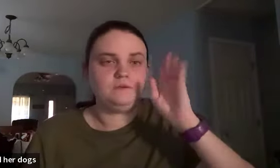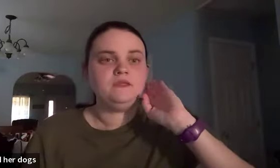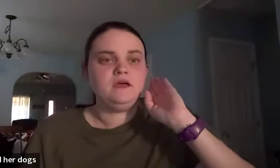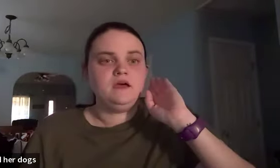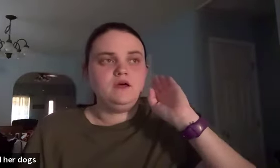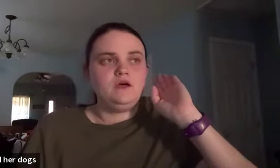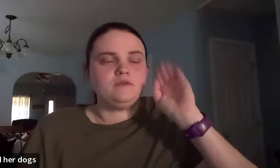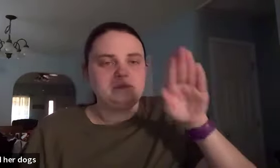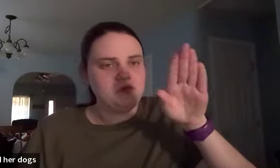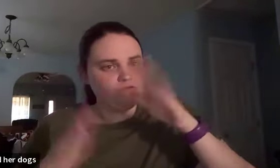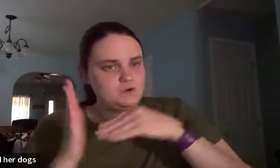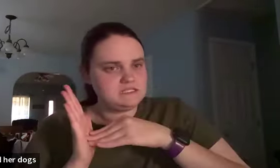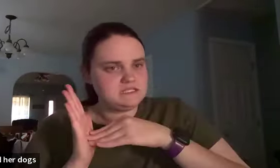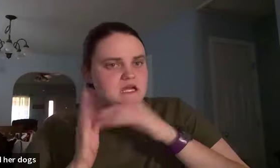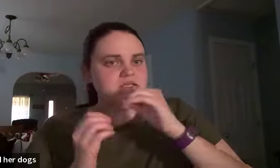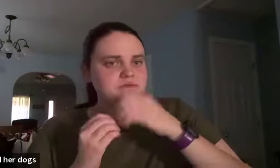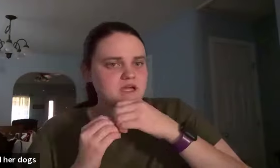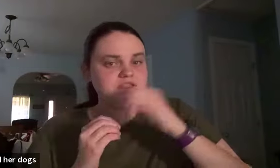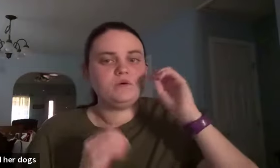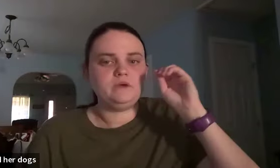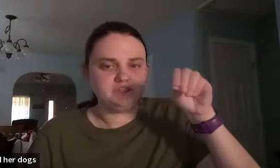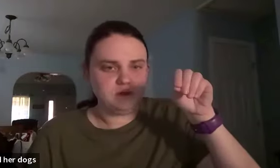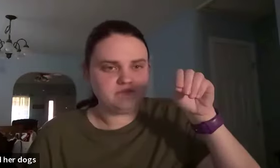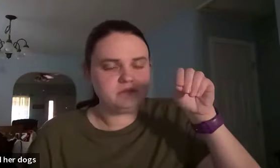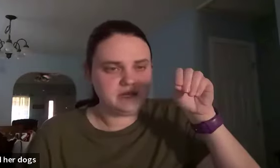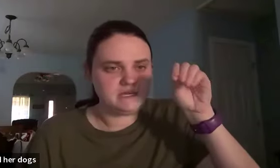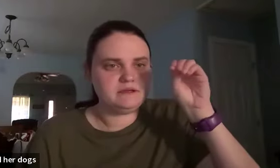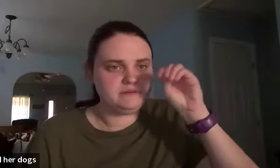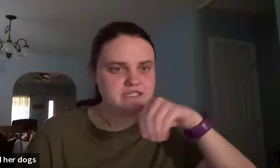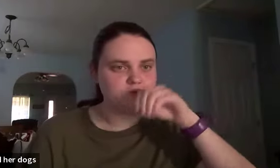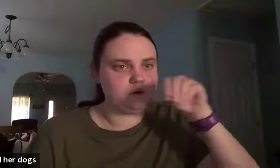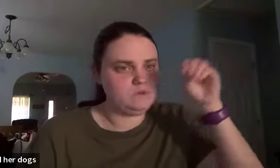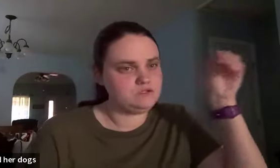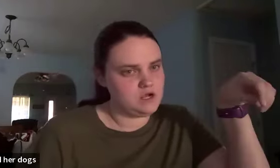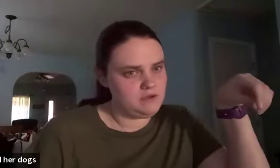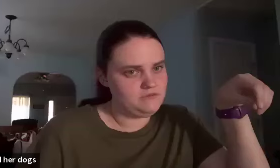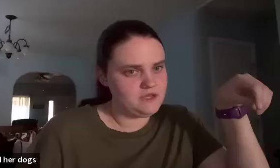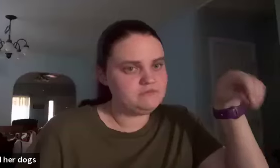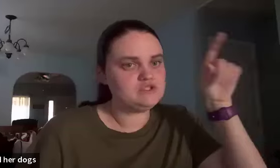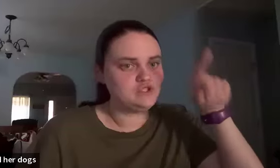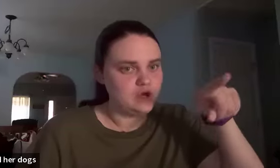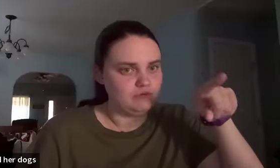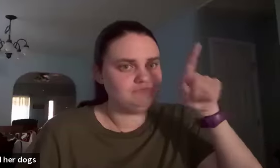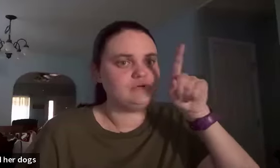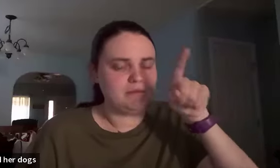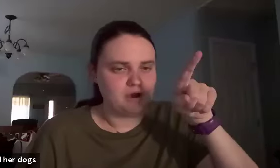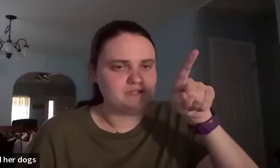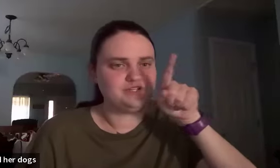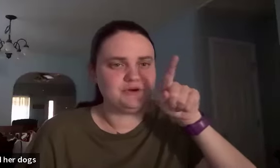will. The people that have requested some signs, we do have a plan in place on when we will talk about them. So I promise your